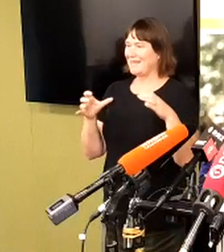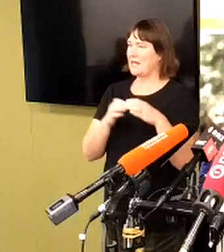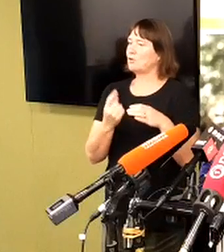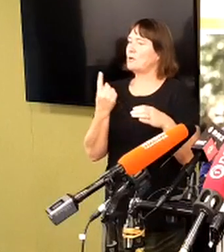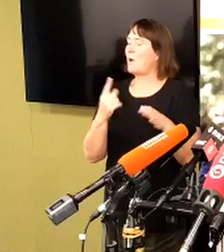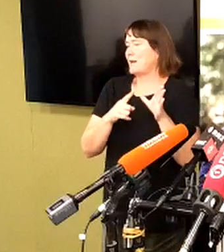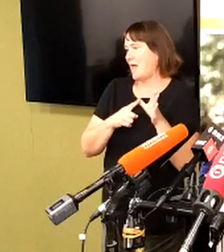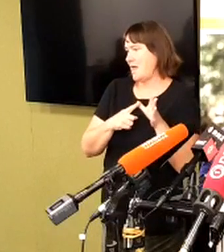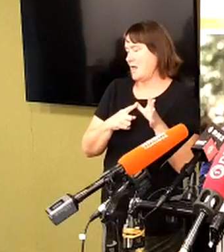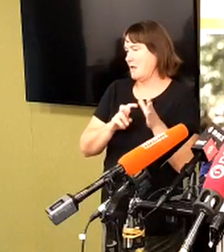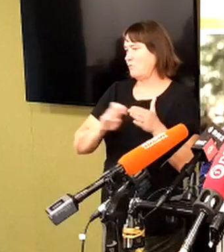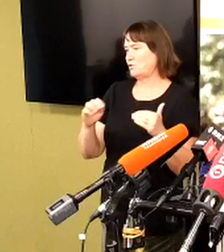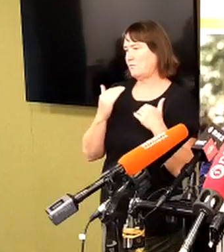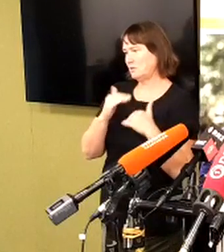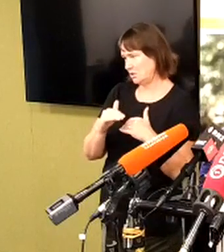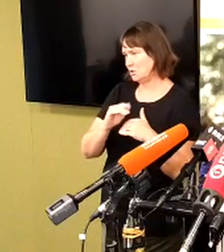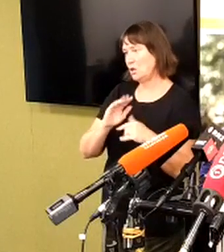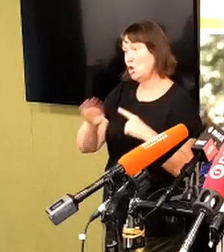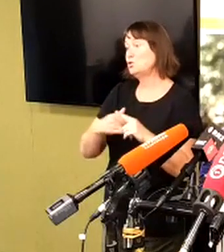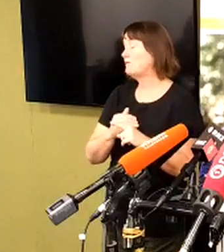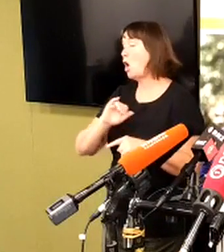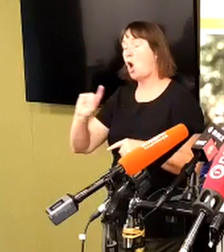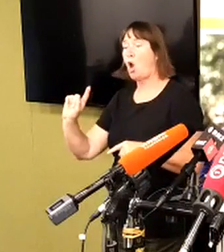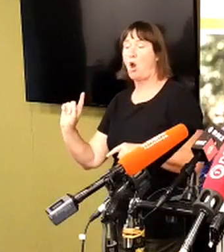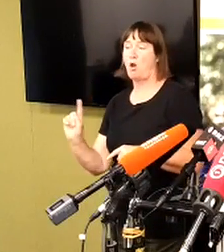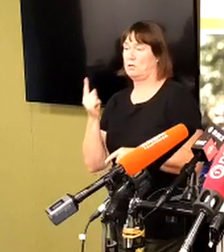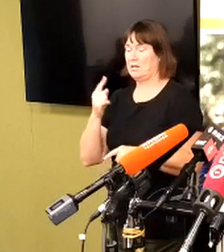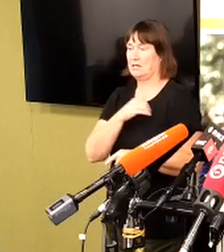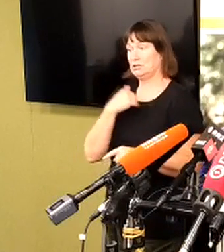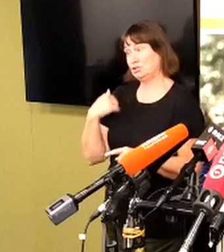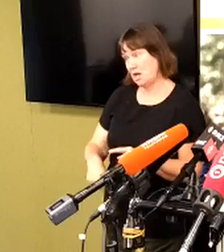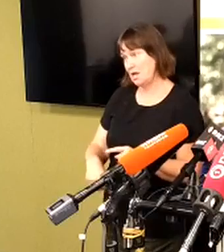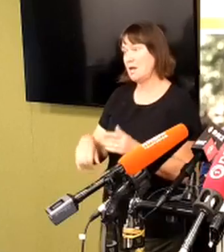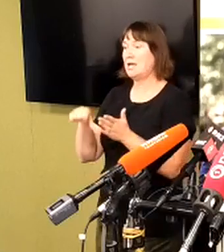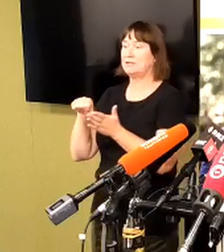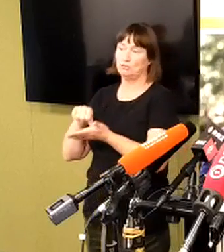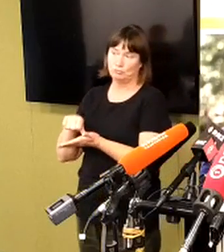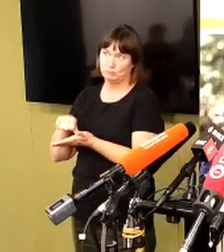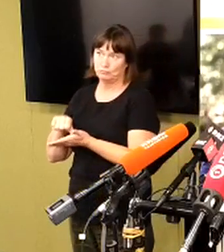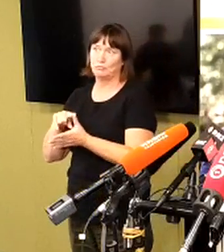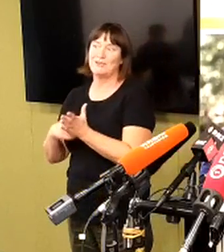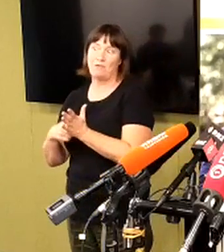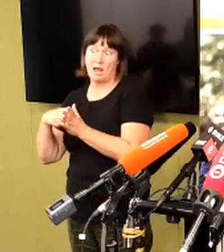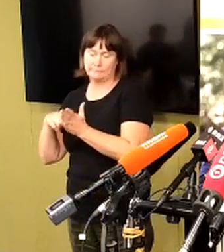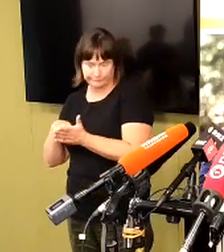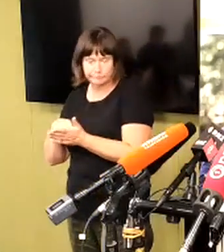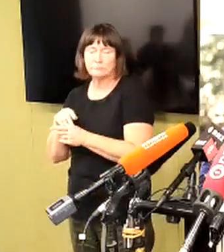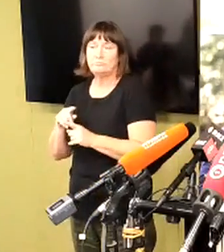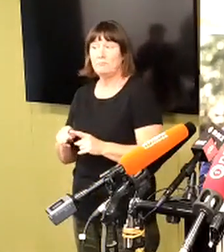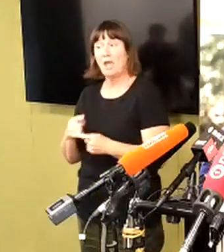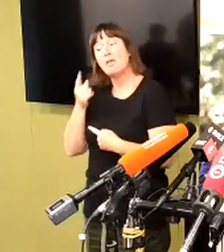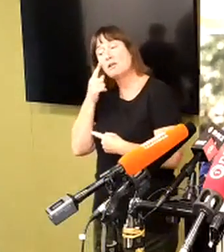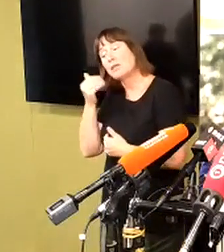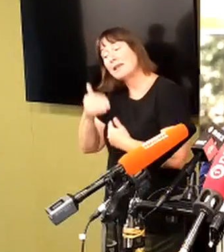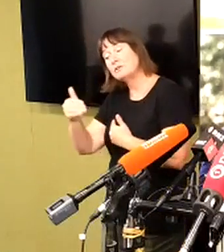travel restrictions is just China and Iran, and that's been looked at on a daily basis and being reviewed by ministers